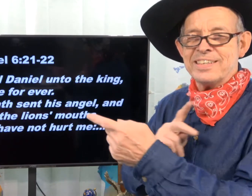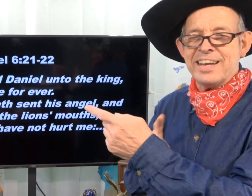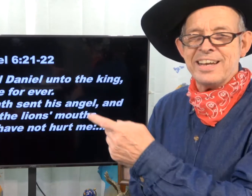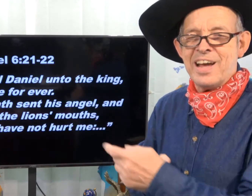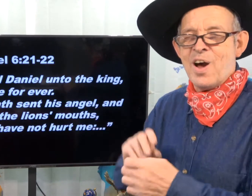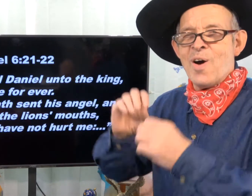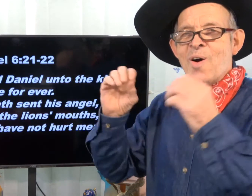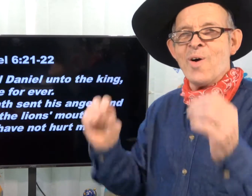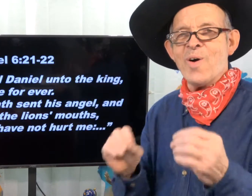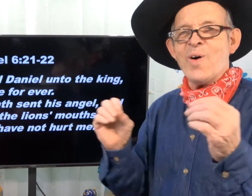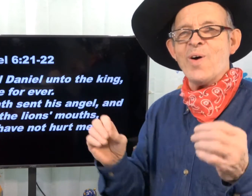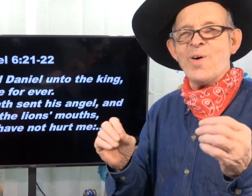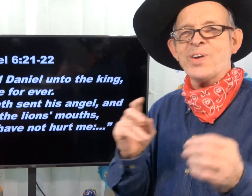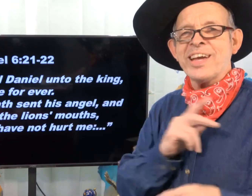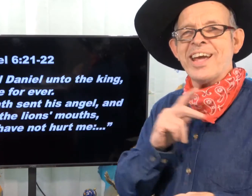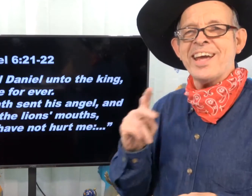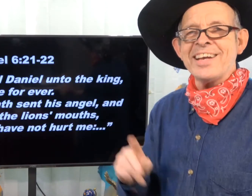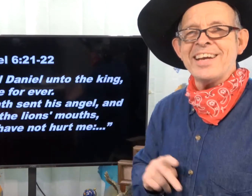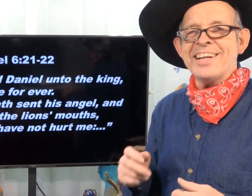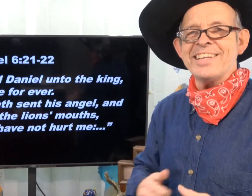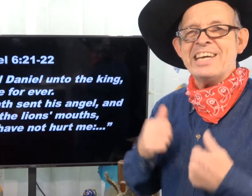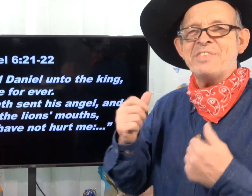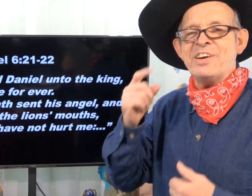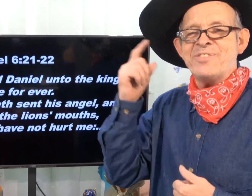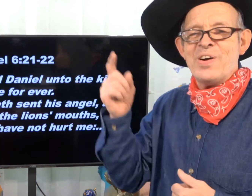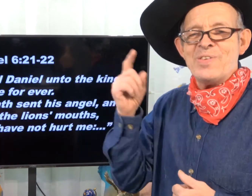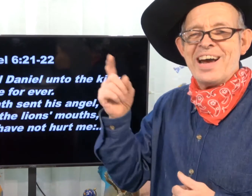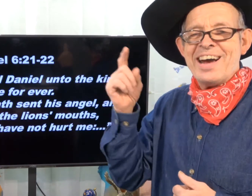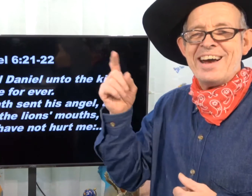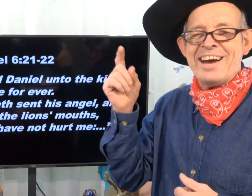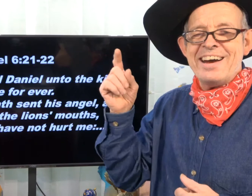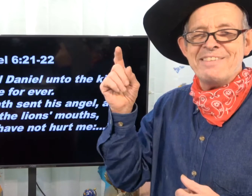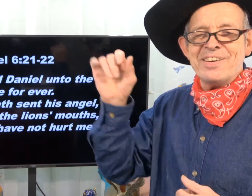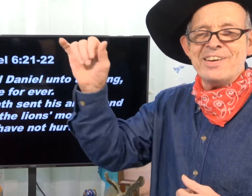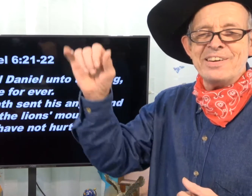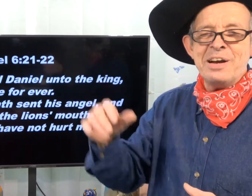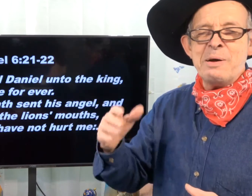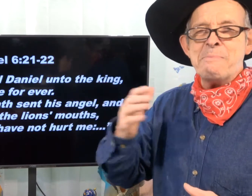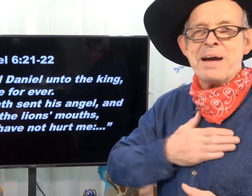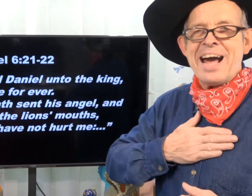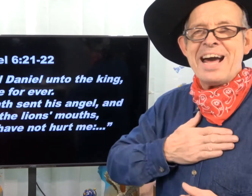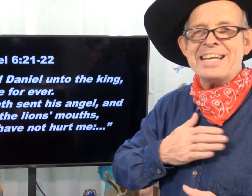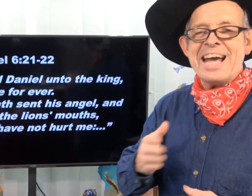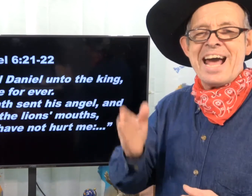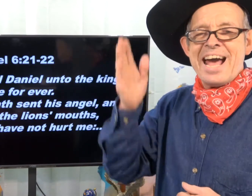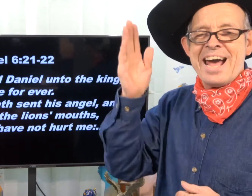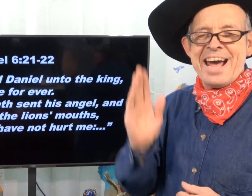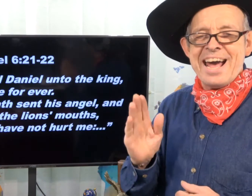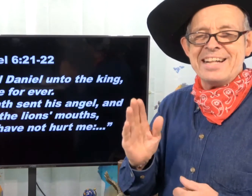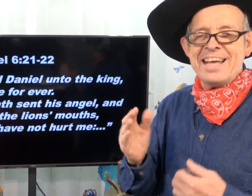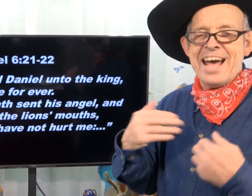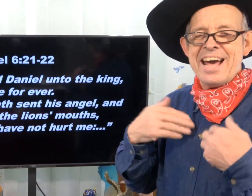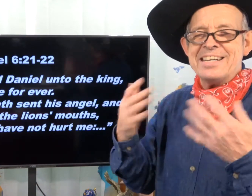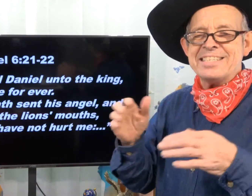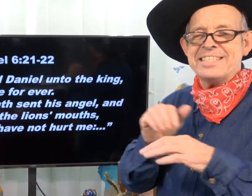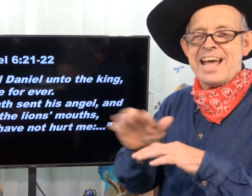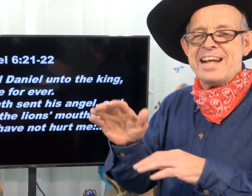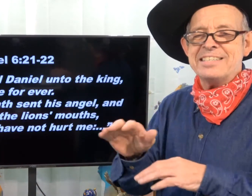Then, King, live forever. My God has sent